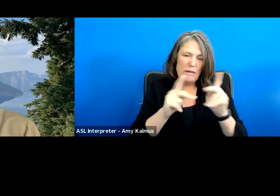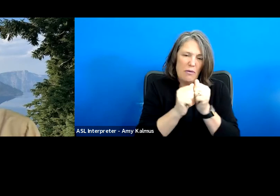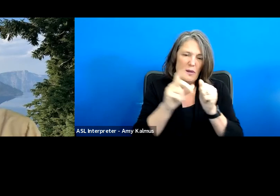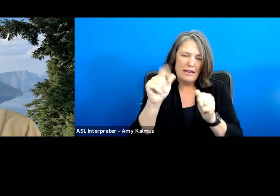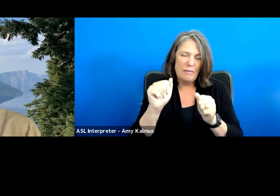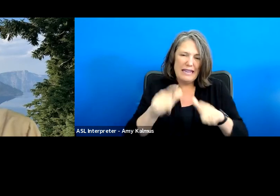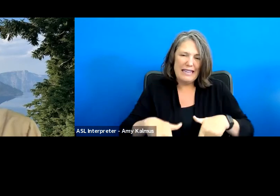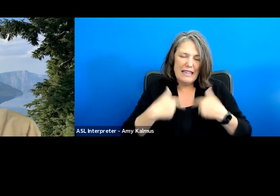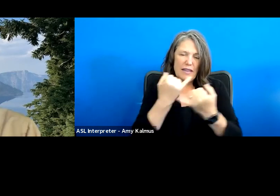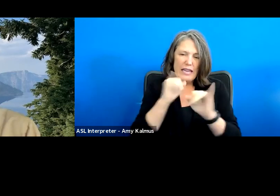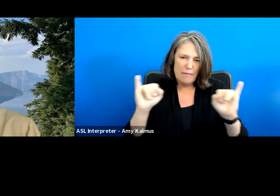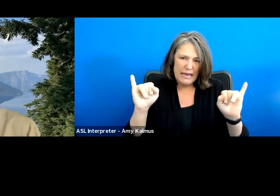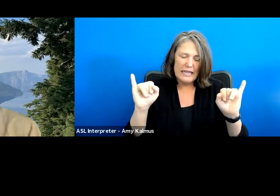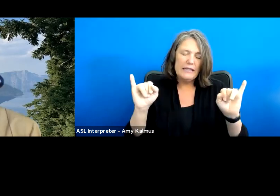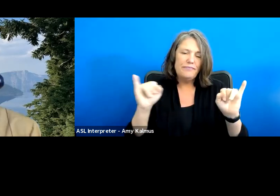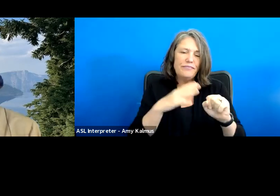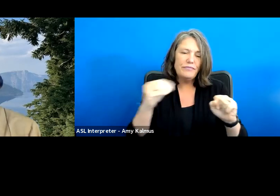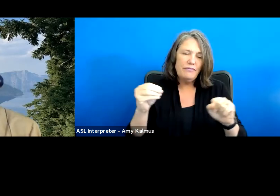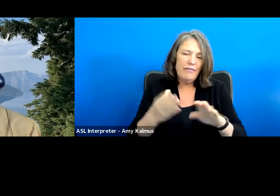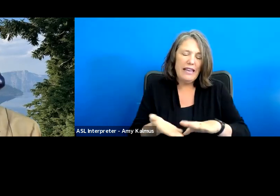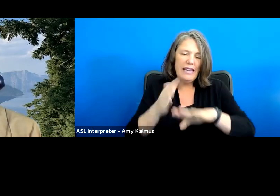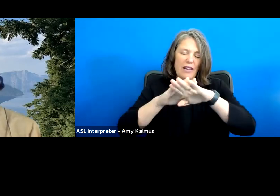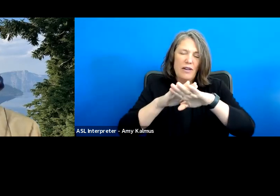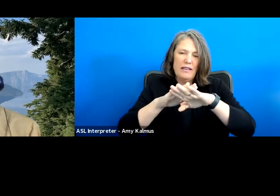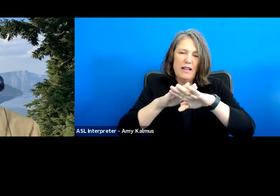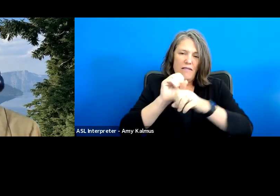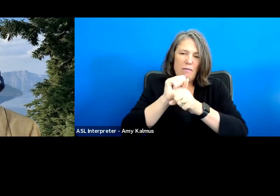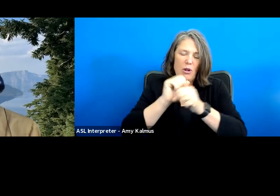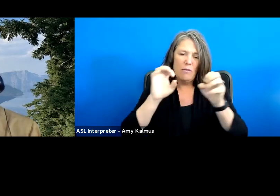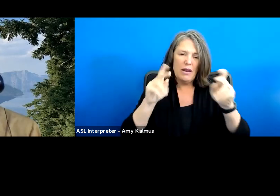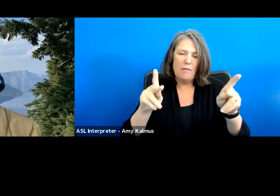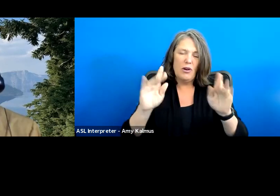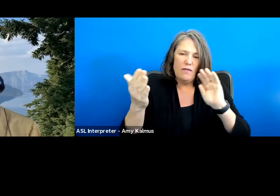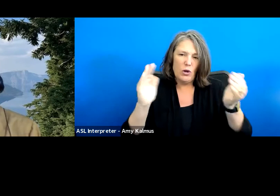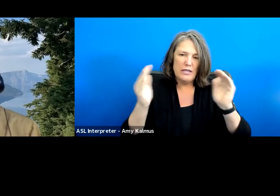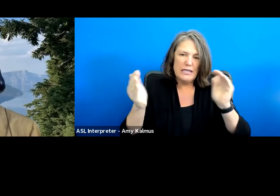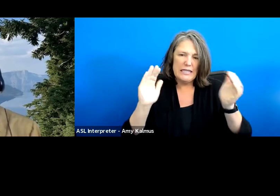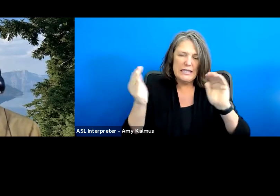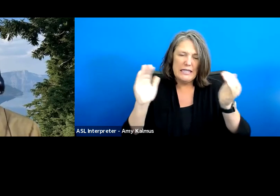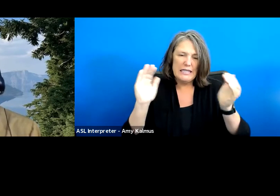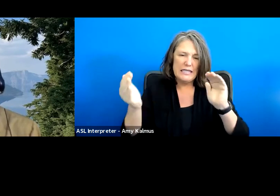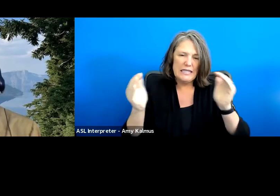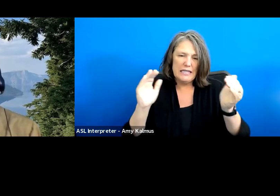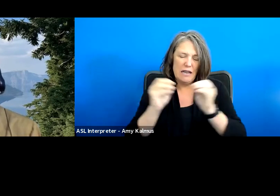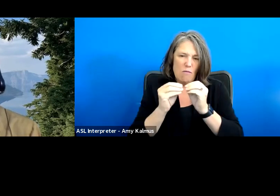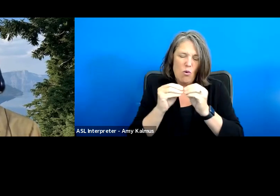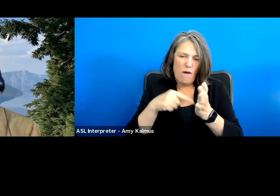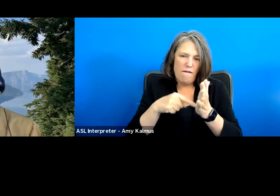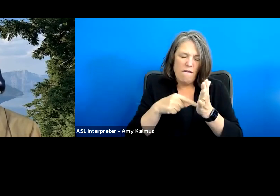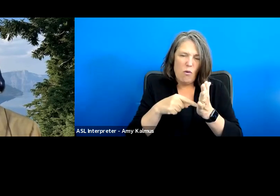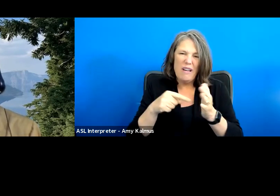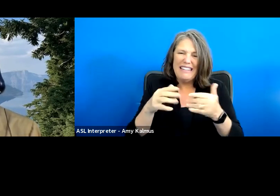disabilities living independently, and increase of employment opportunities versus more affordable